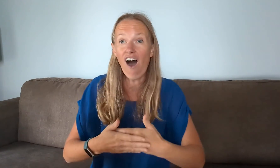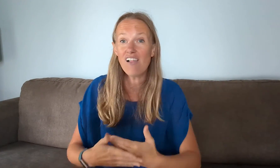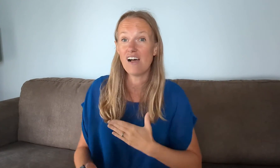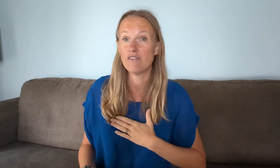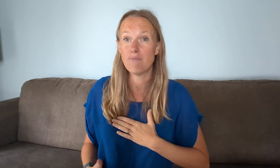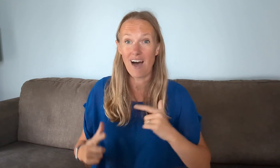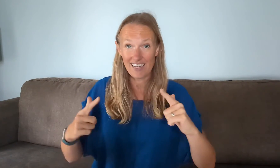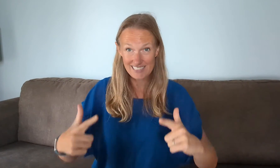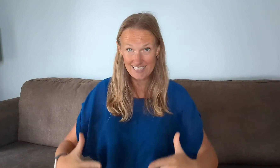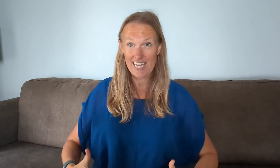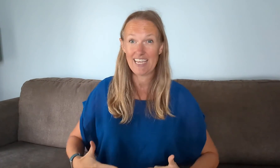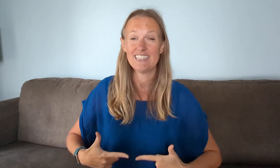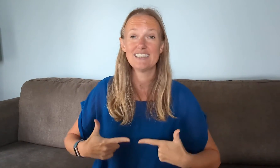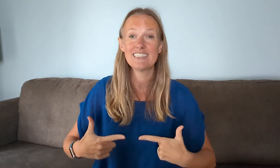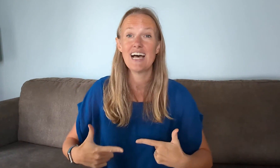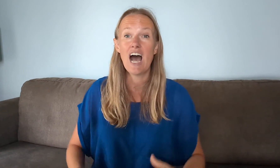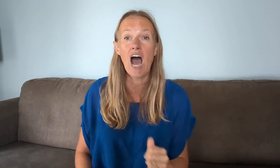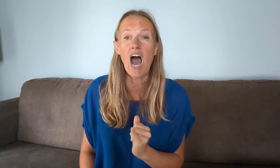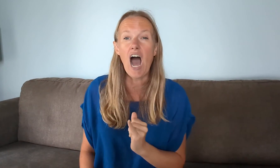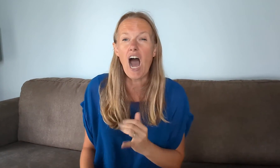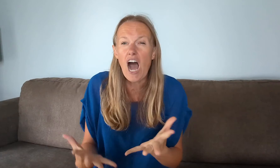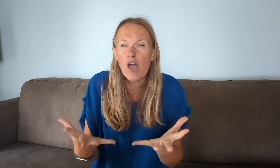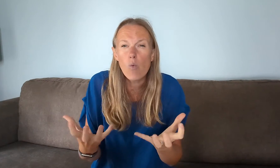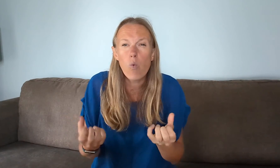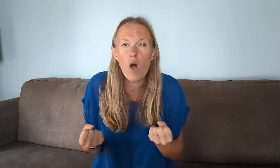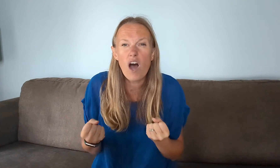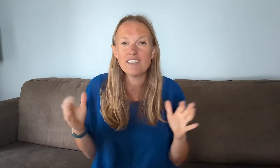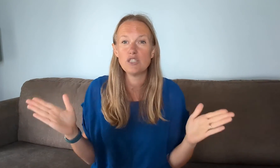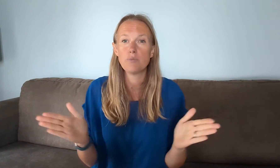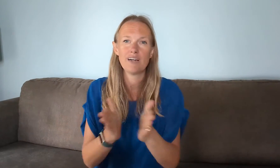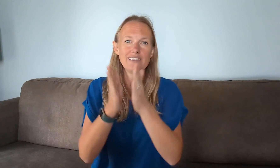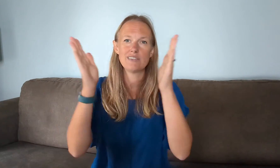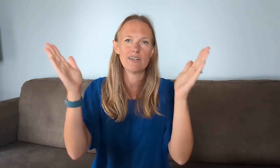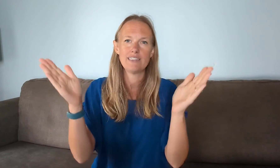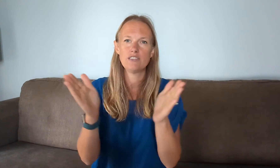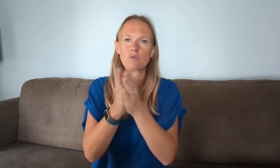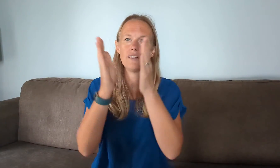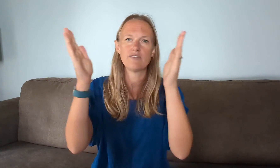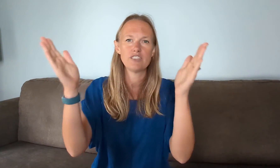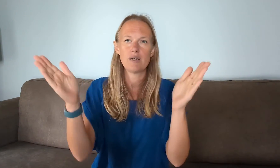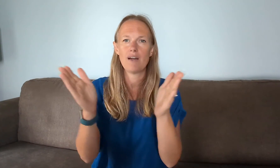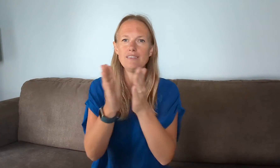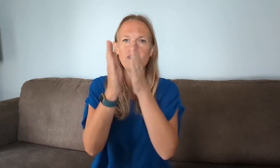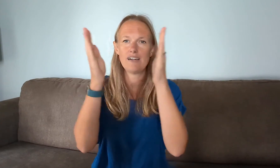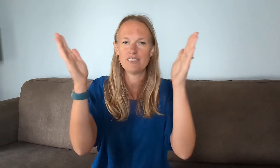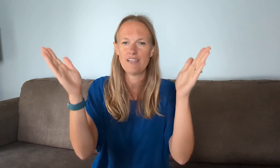All of my days, I want to praise. Sorry, I didn't do want the first time around. You don't have to do that